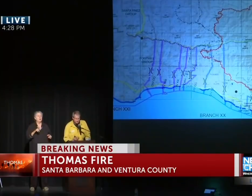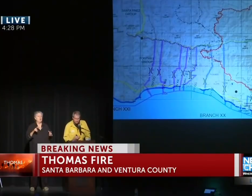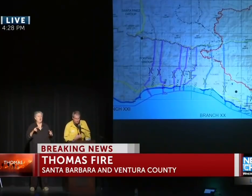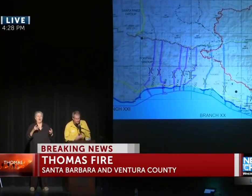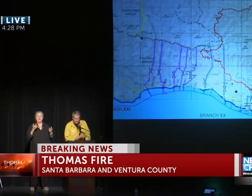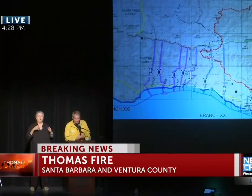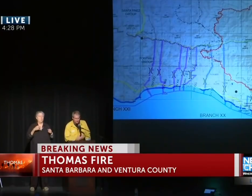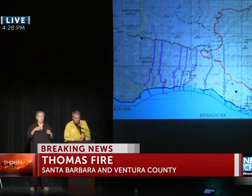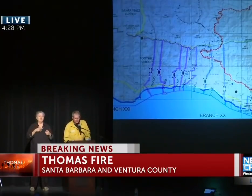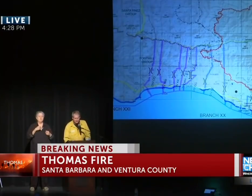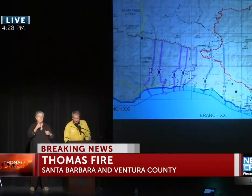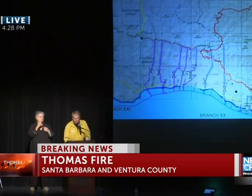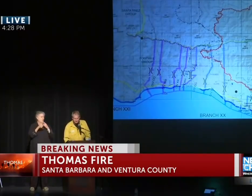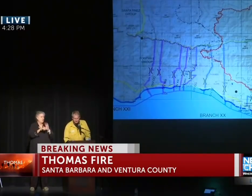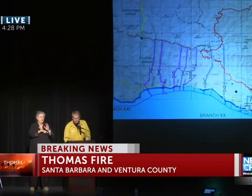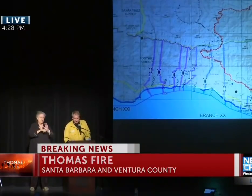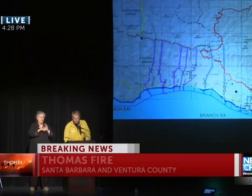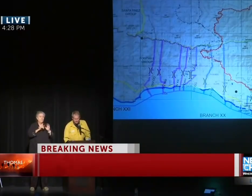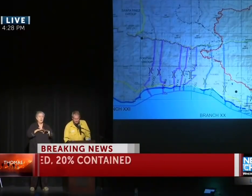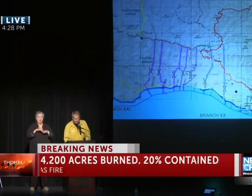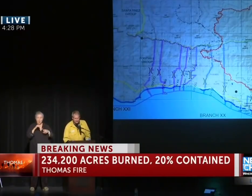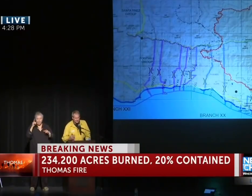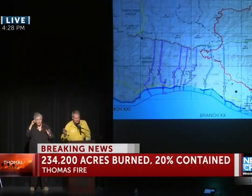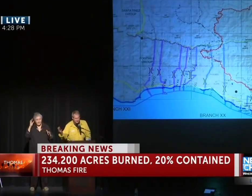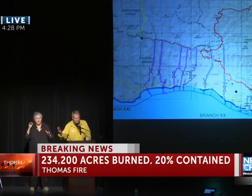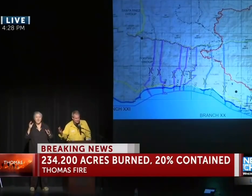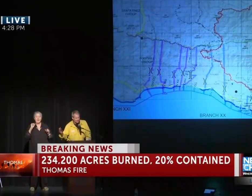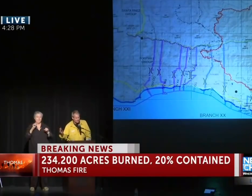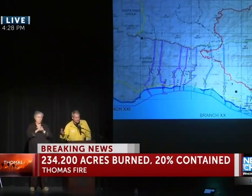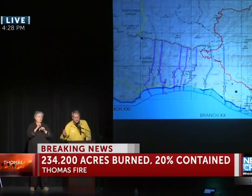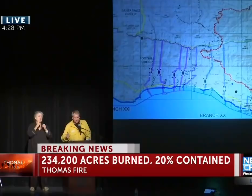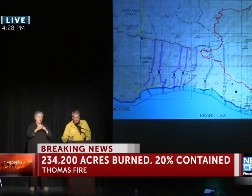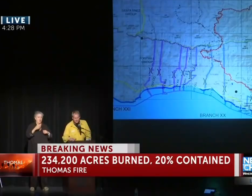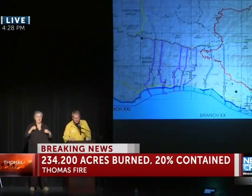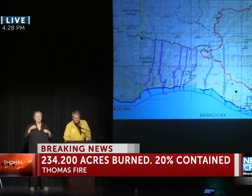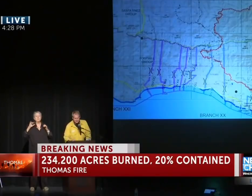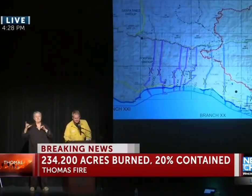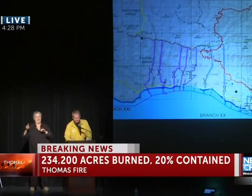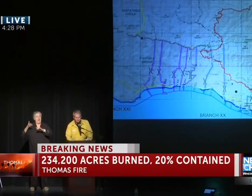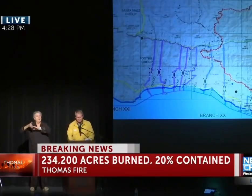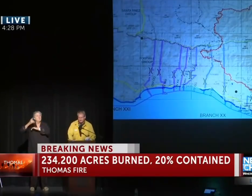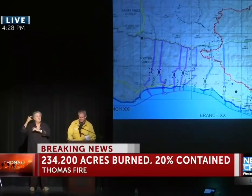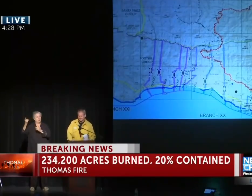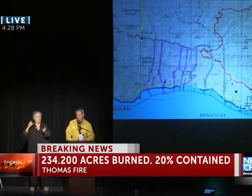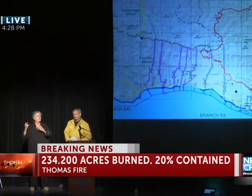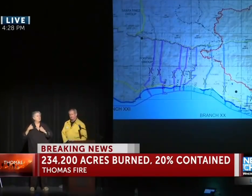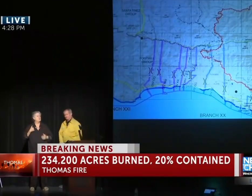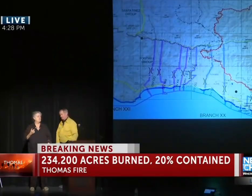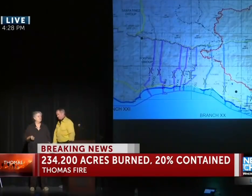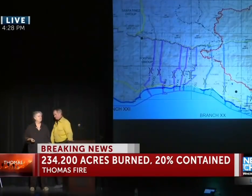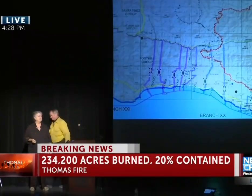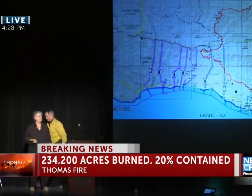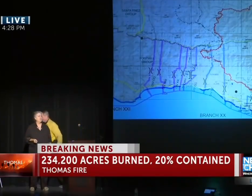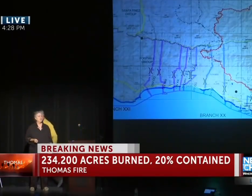too negative. We're hoping and we're working really hard. Okay? And I'll be around here afterwards for any questions.